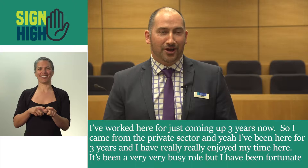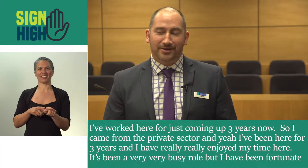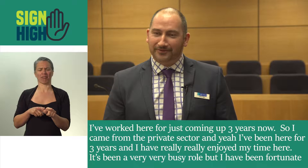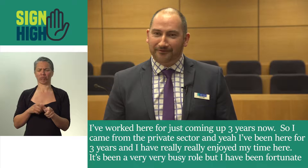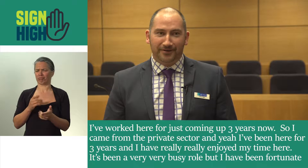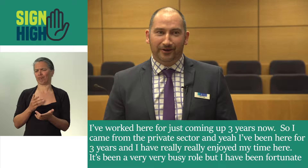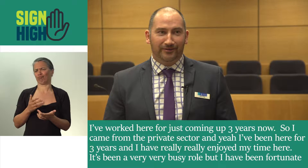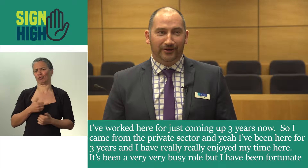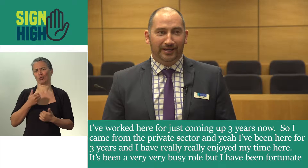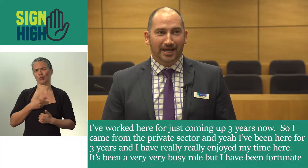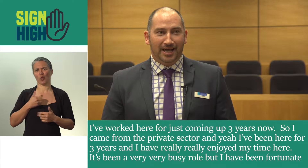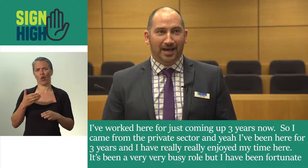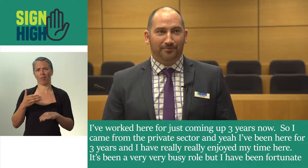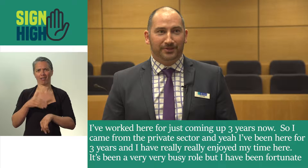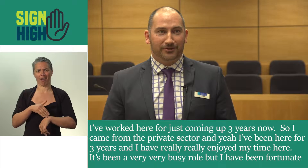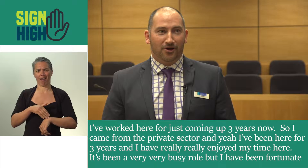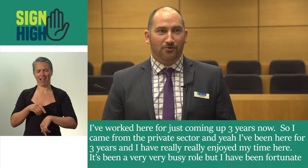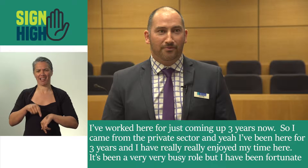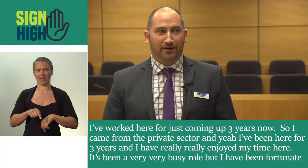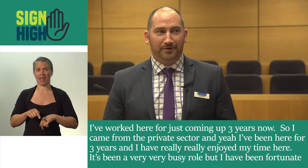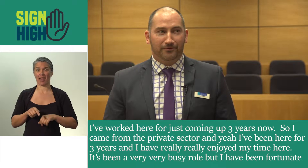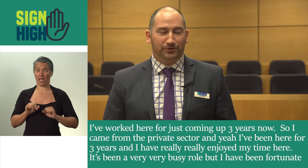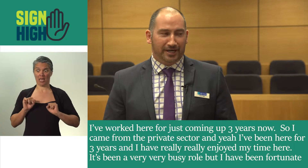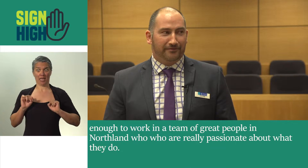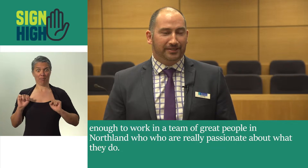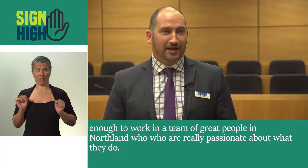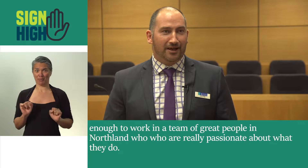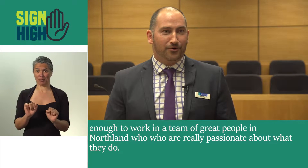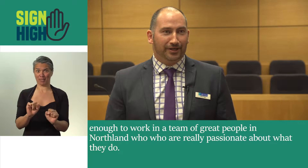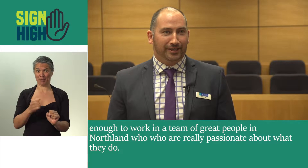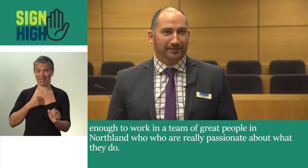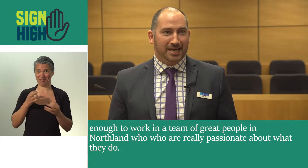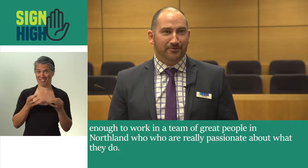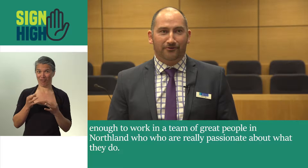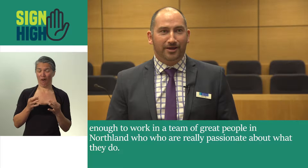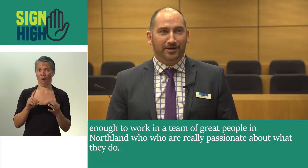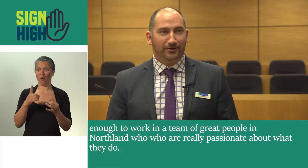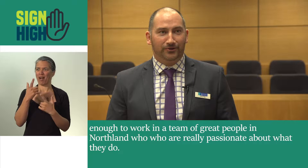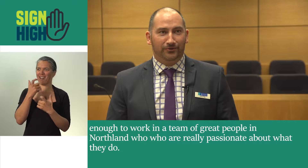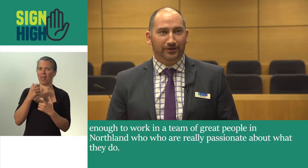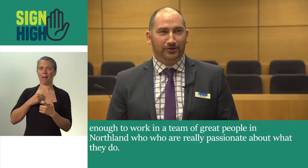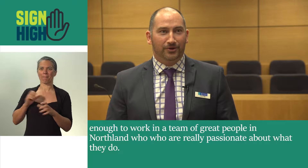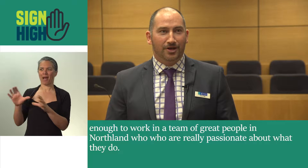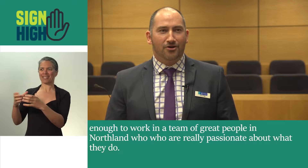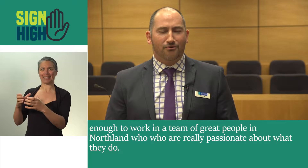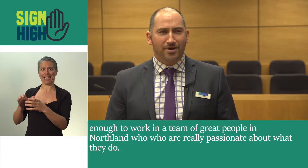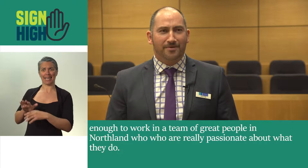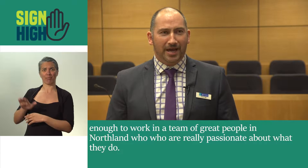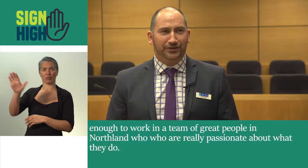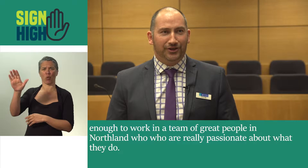here. It's been a very busy role, but I've been fortunate enough to work in a team of great people in Northland who are really passionate